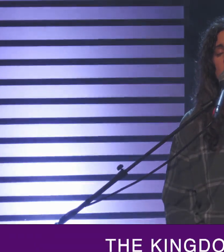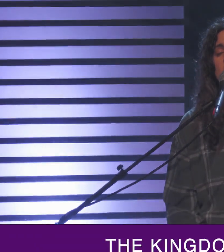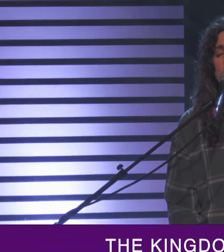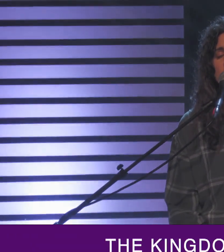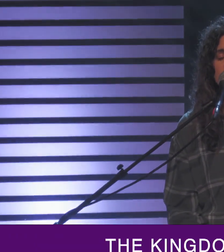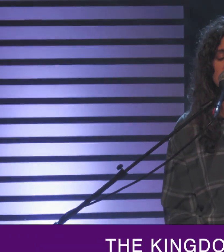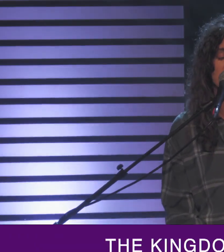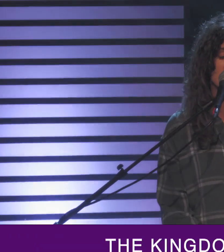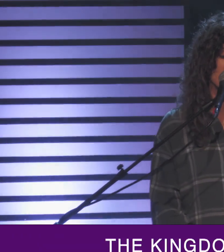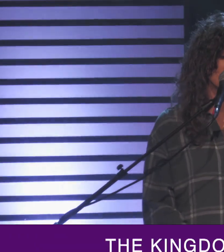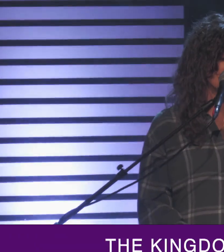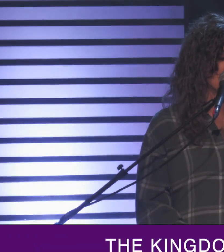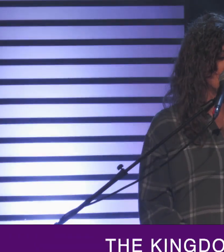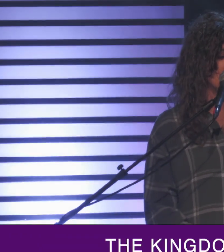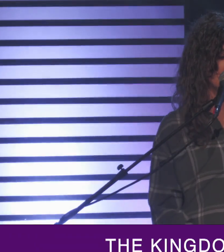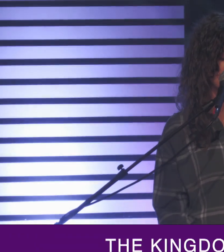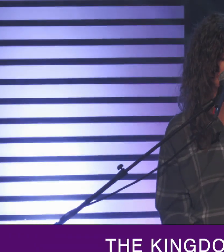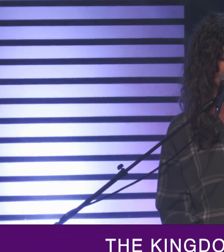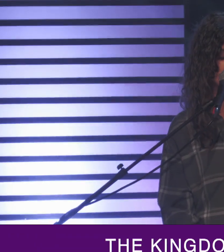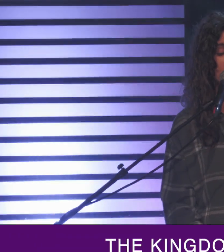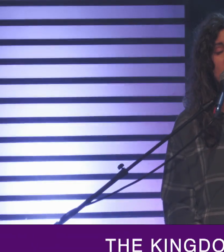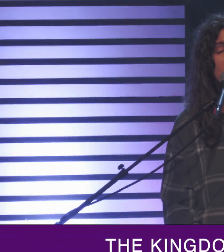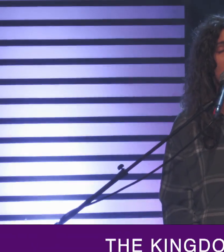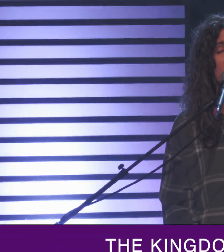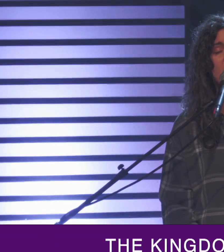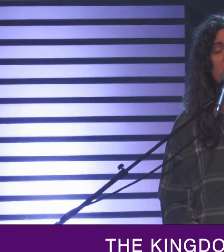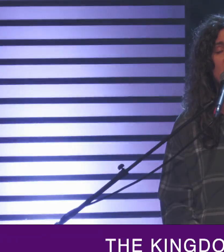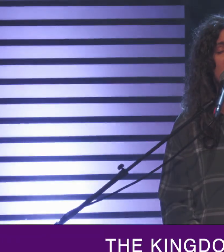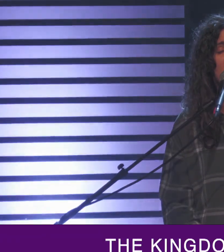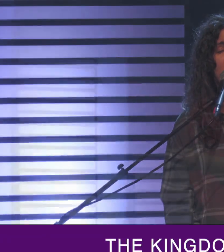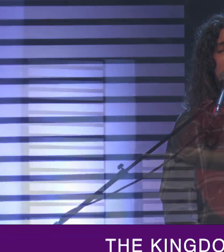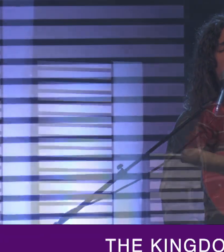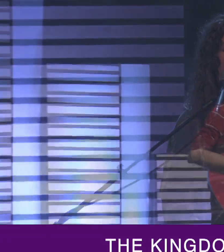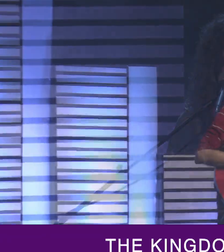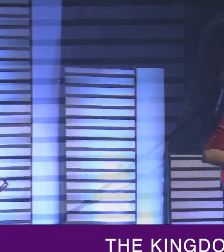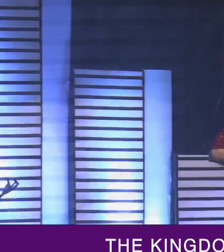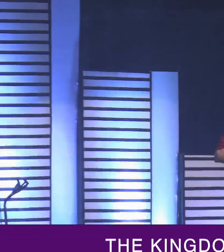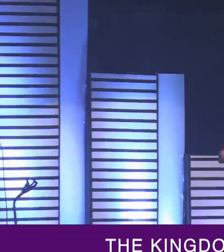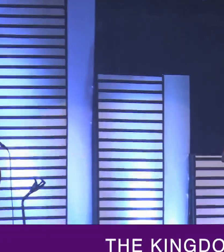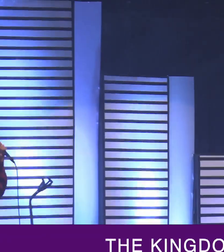yours. The kingdom is